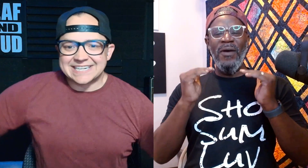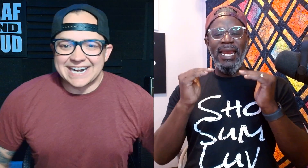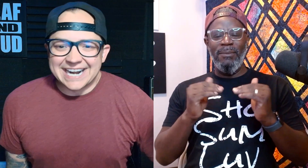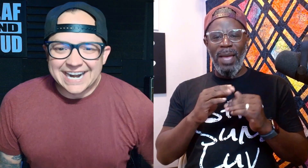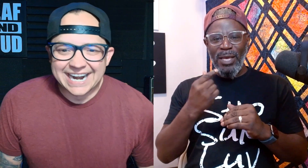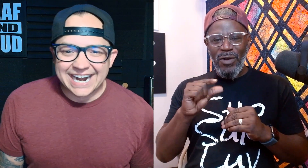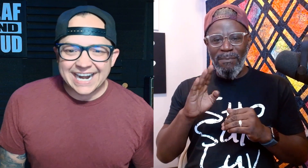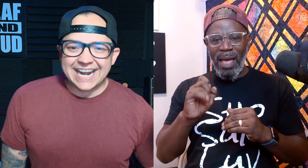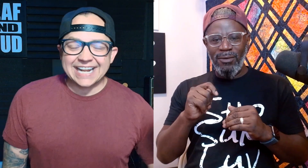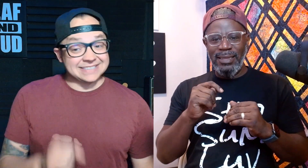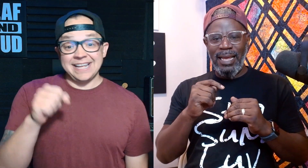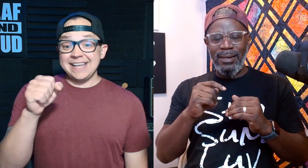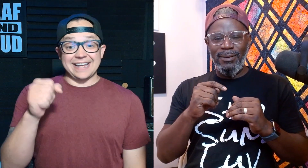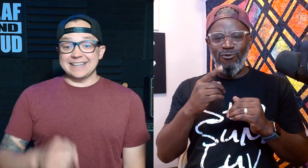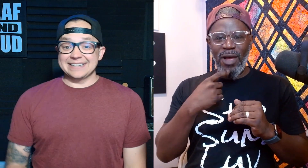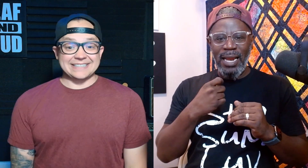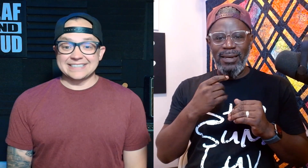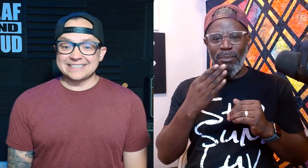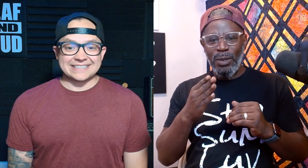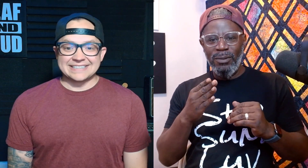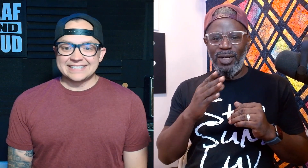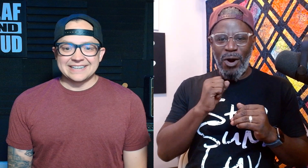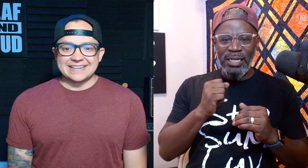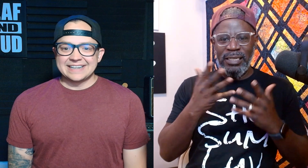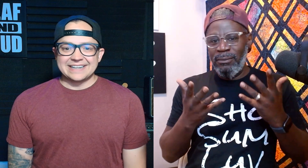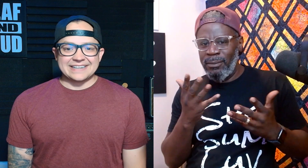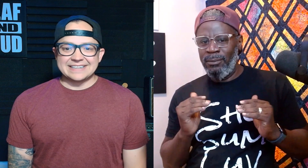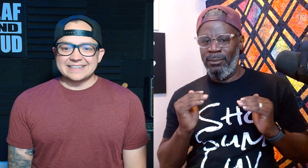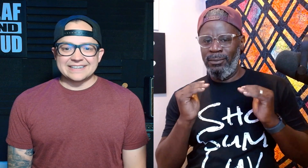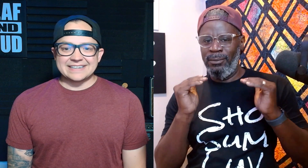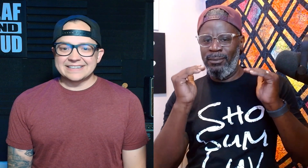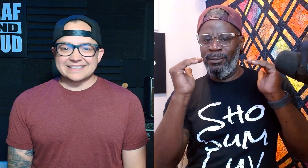We're upgrading, maybe green belt, then red, then blue, then orange.